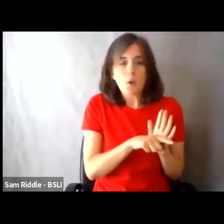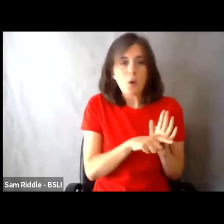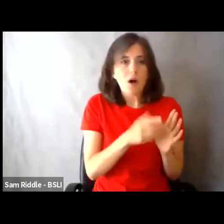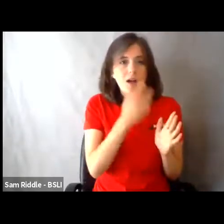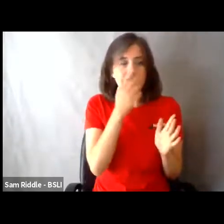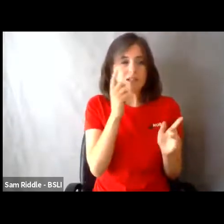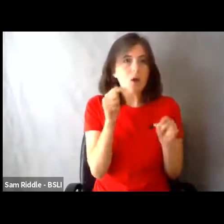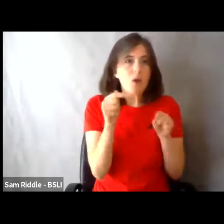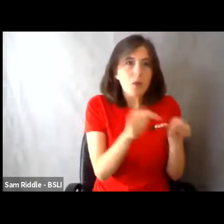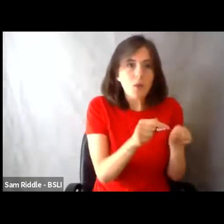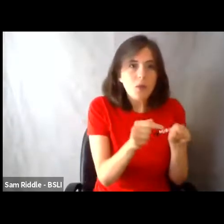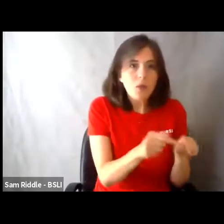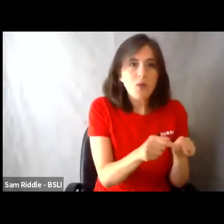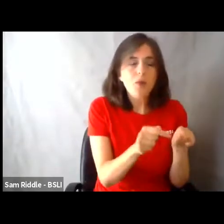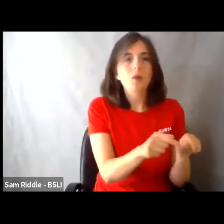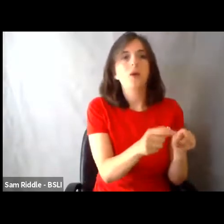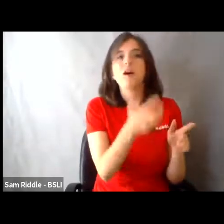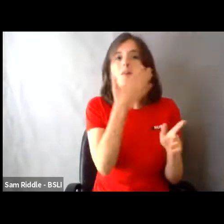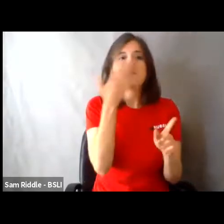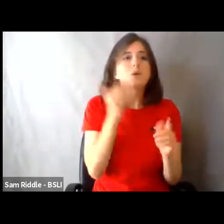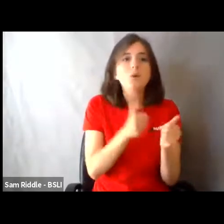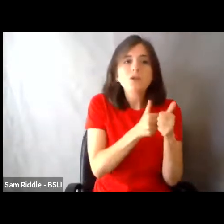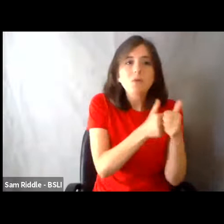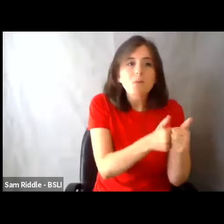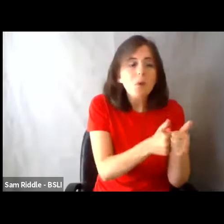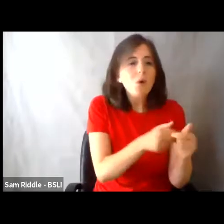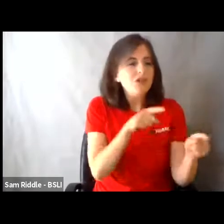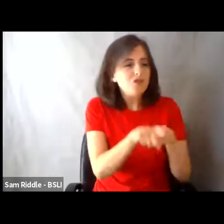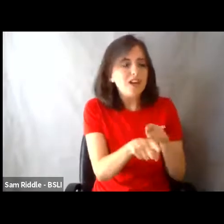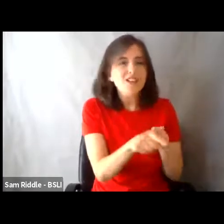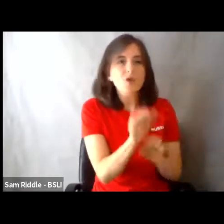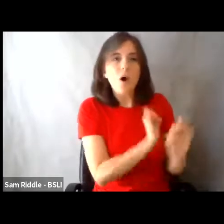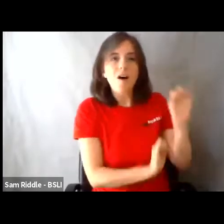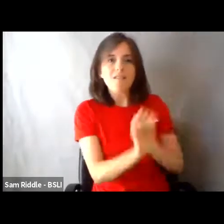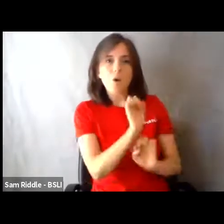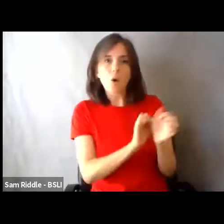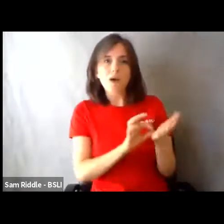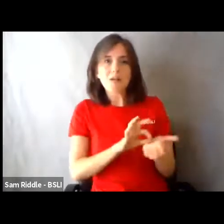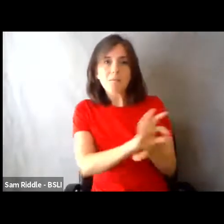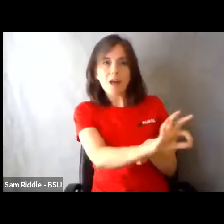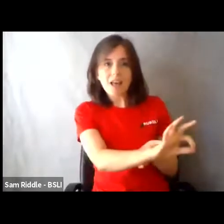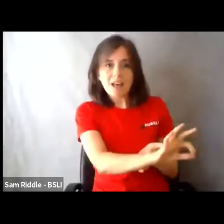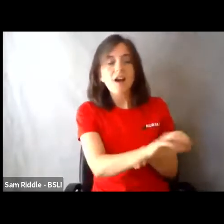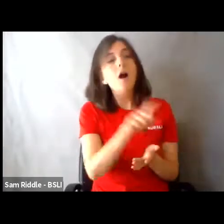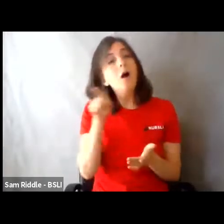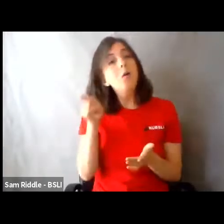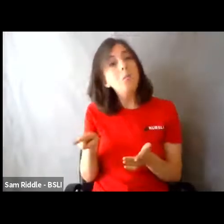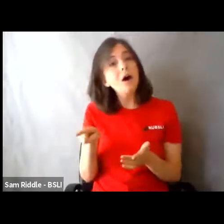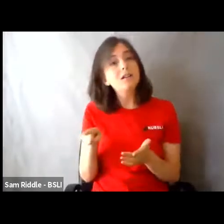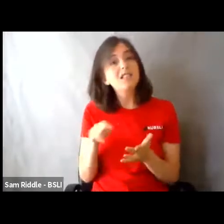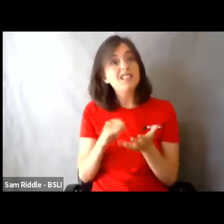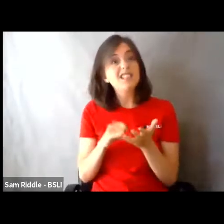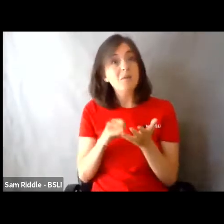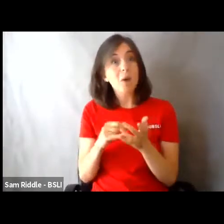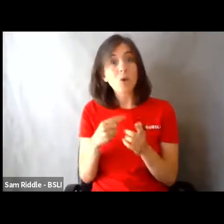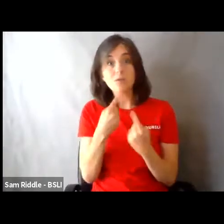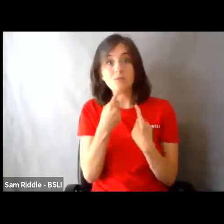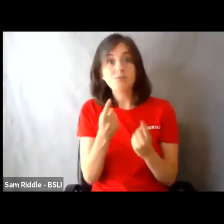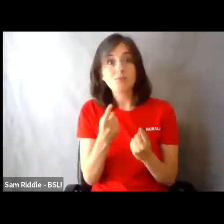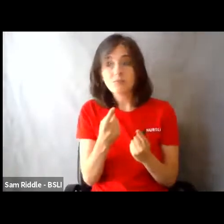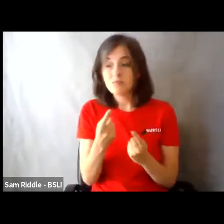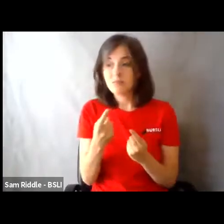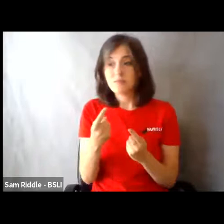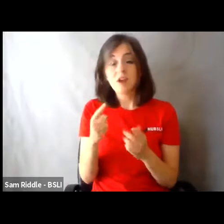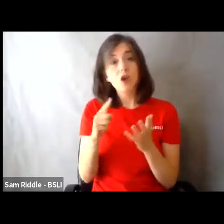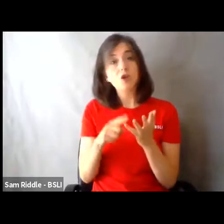sort of citizen's income would look to support all its citizens fairly. I think it